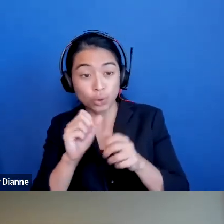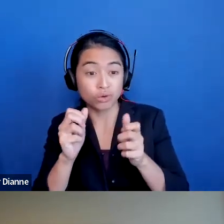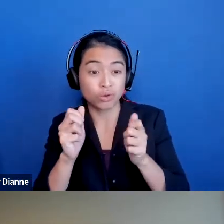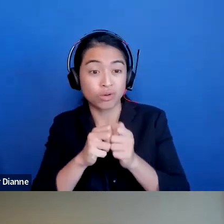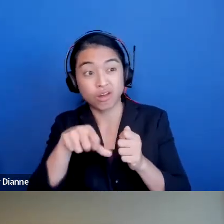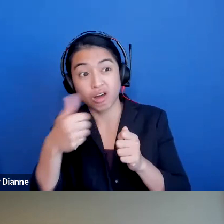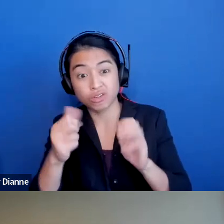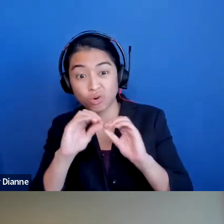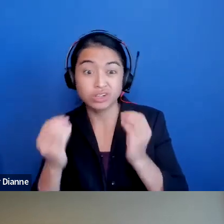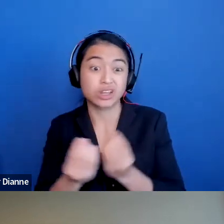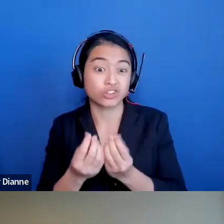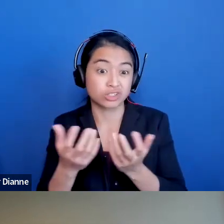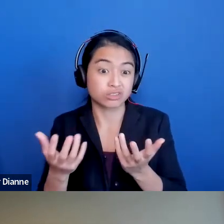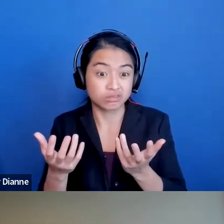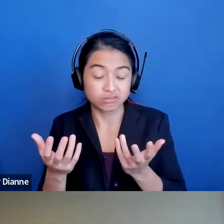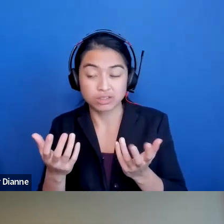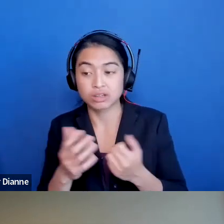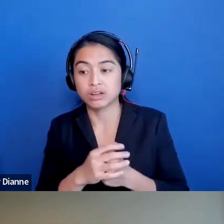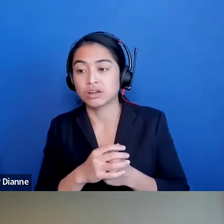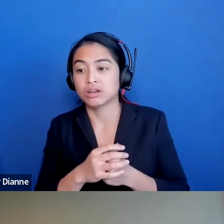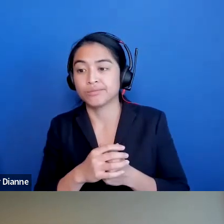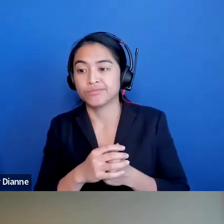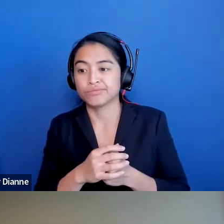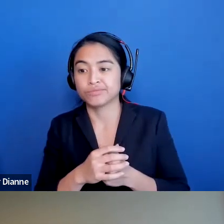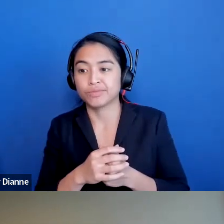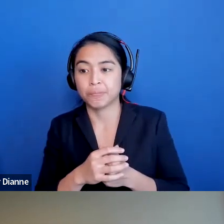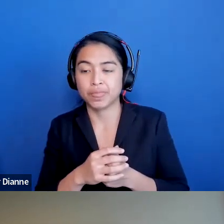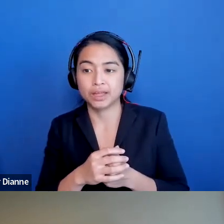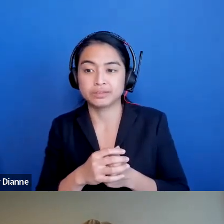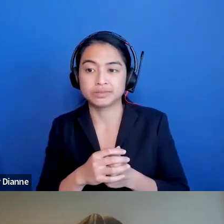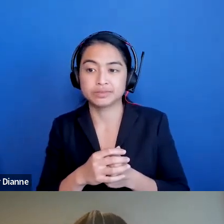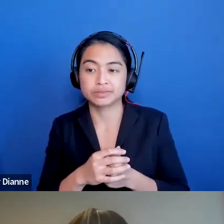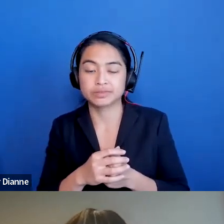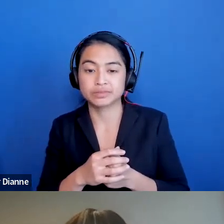other organizations. mhm. But Yeah.